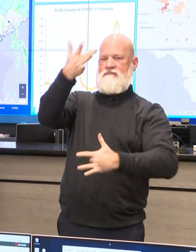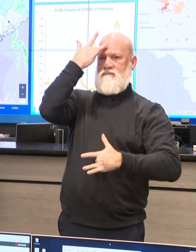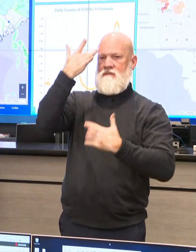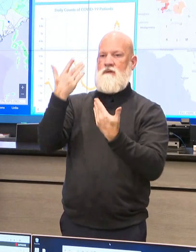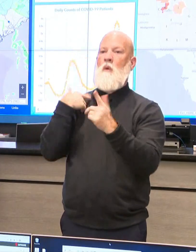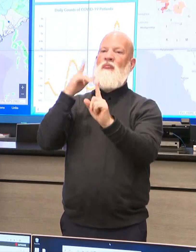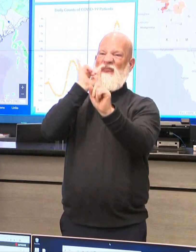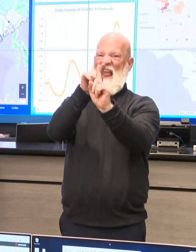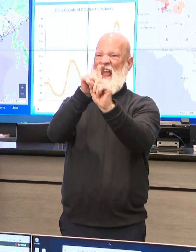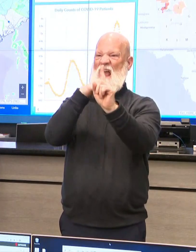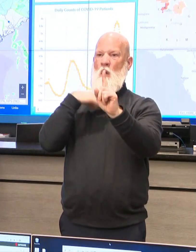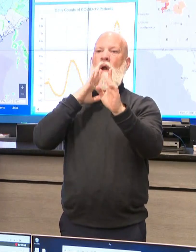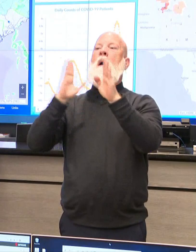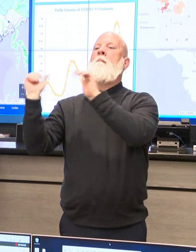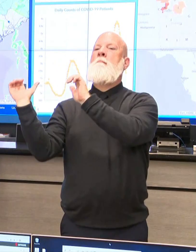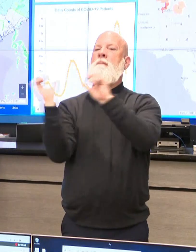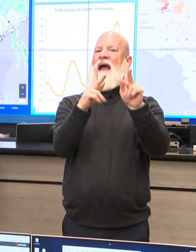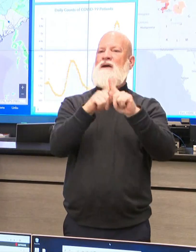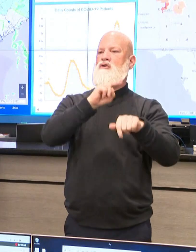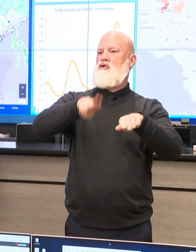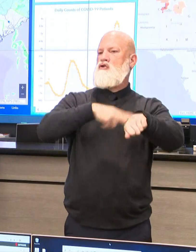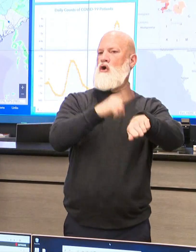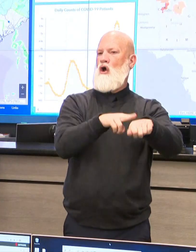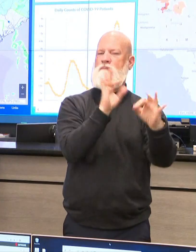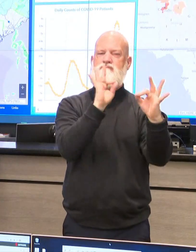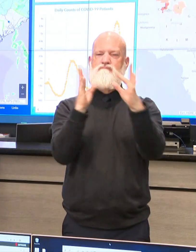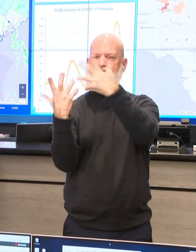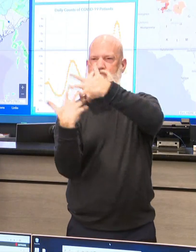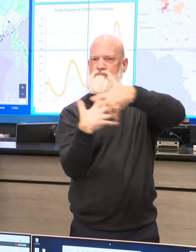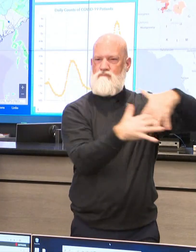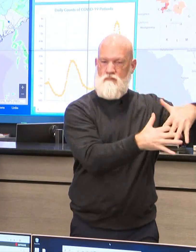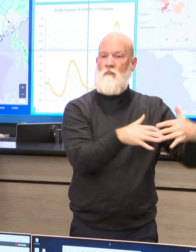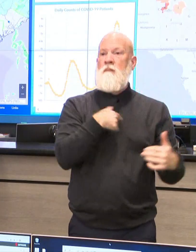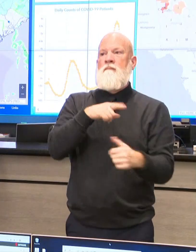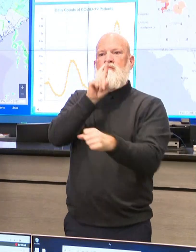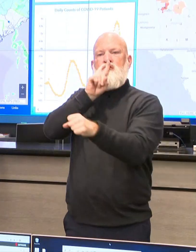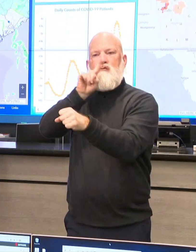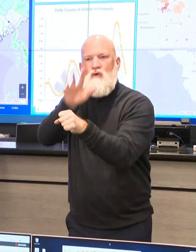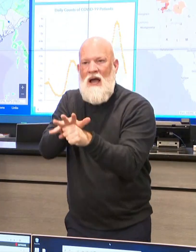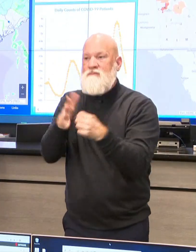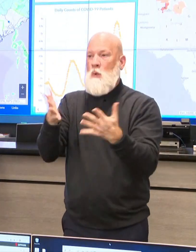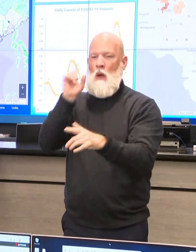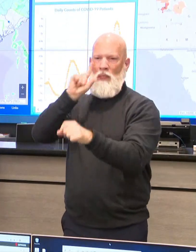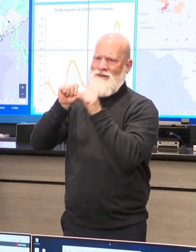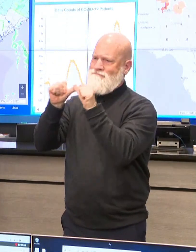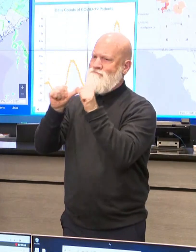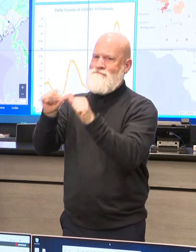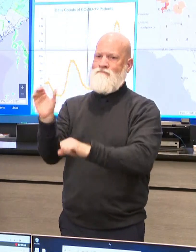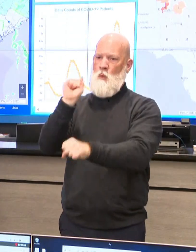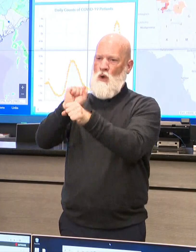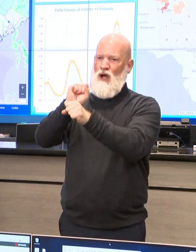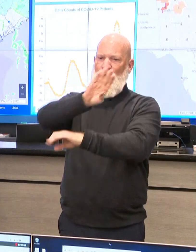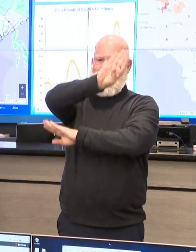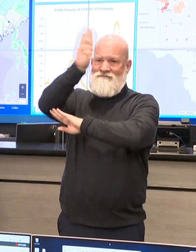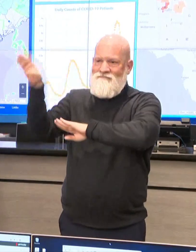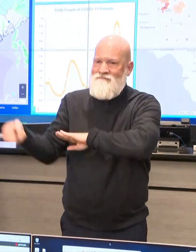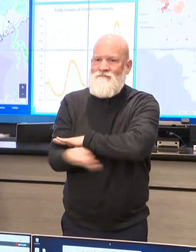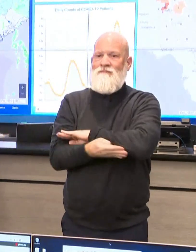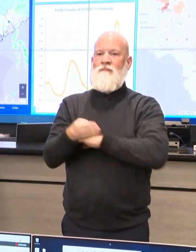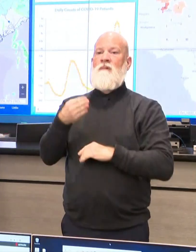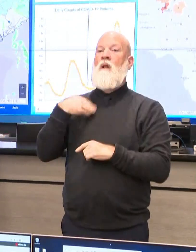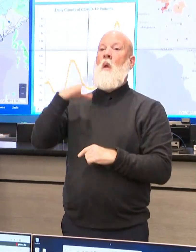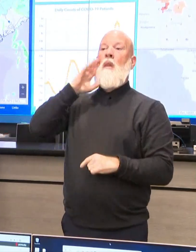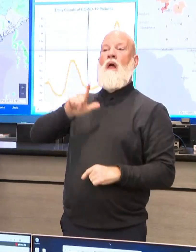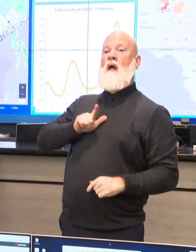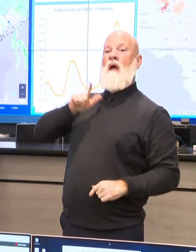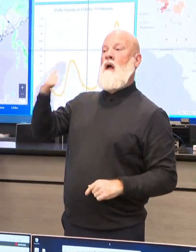we will continue to work around the clock to make that possible. With that, I'm going to turn it over to Director Stallings. He'll give you an update on